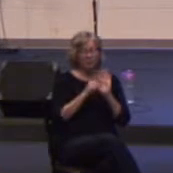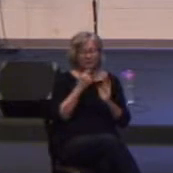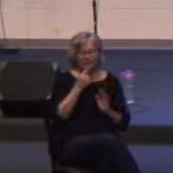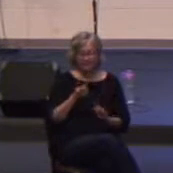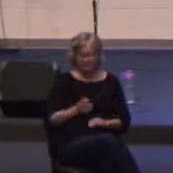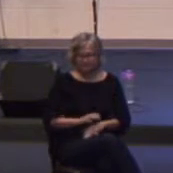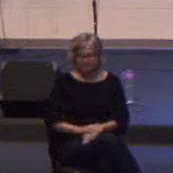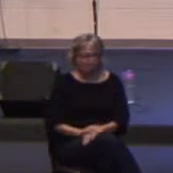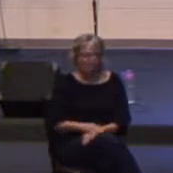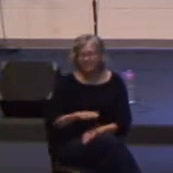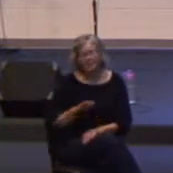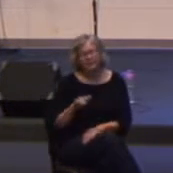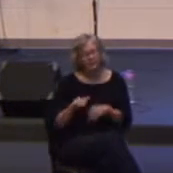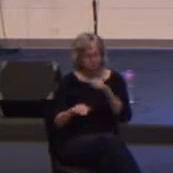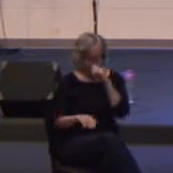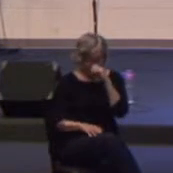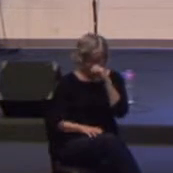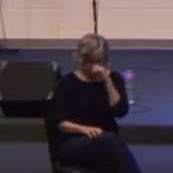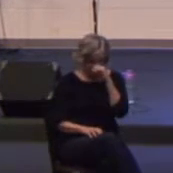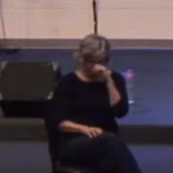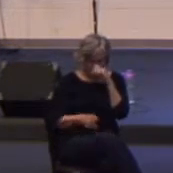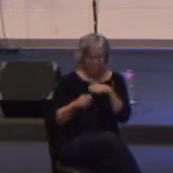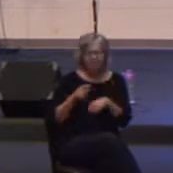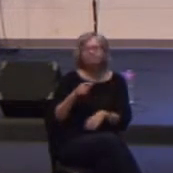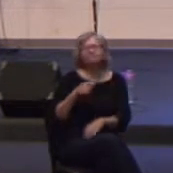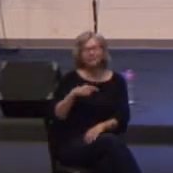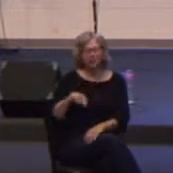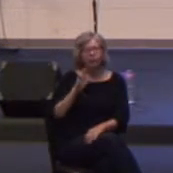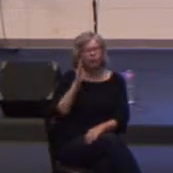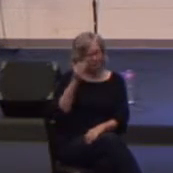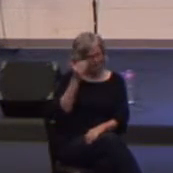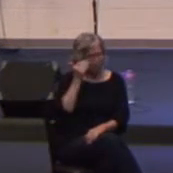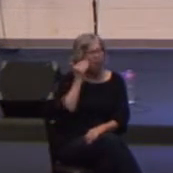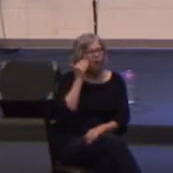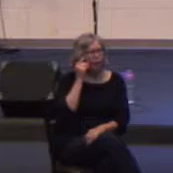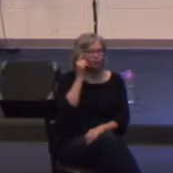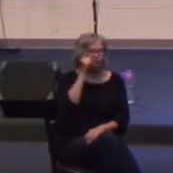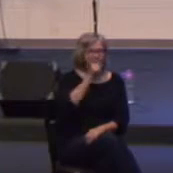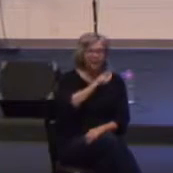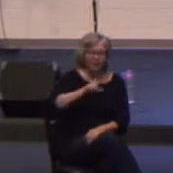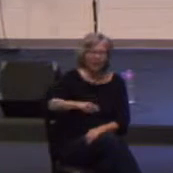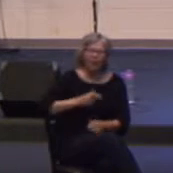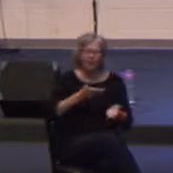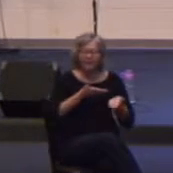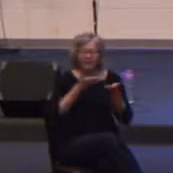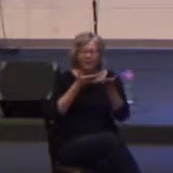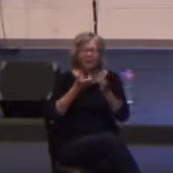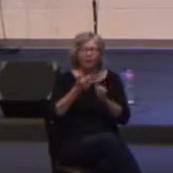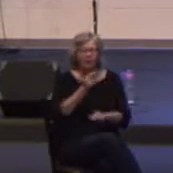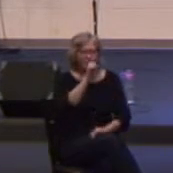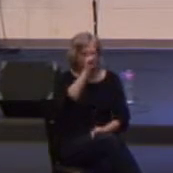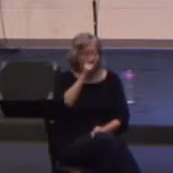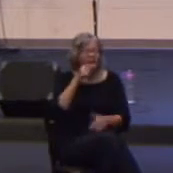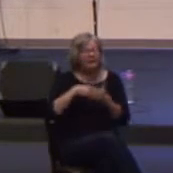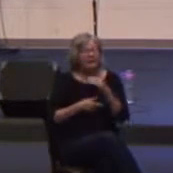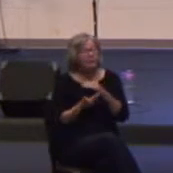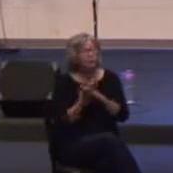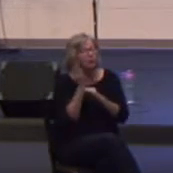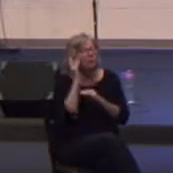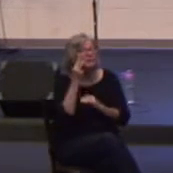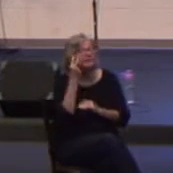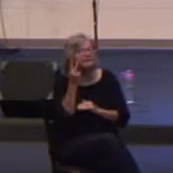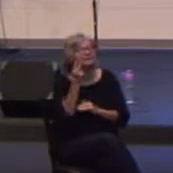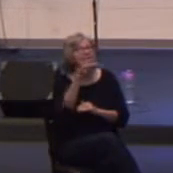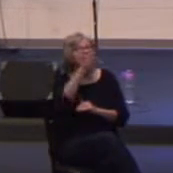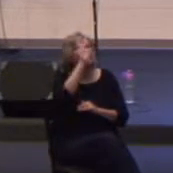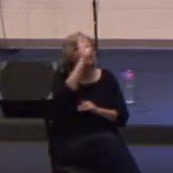all the Israelites. They say, in the evening, you will know that it was the Lord who brought you up out of Egypt. And in the morning, you will see the glory of the Lord,